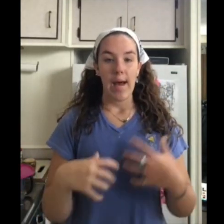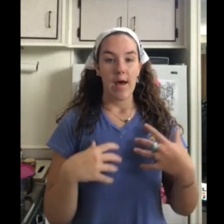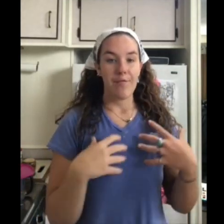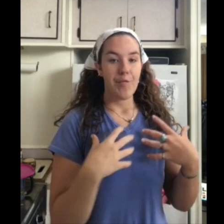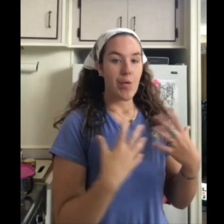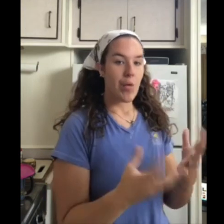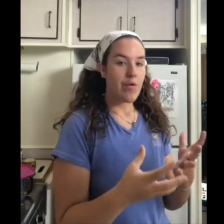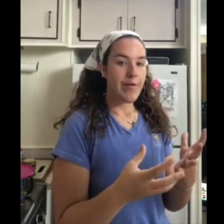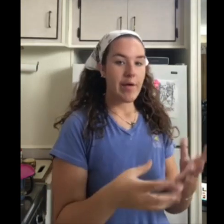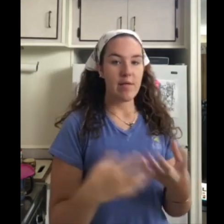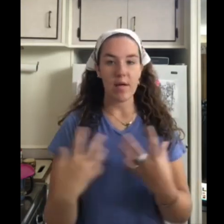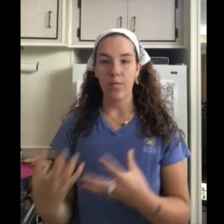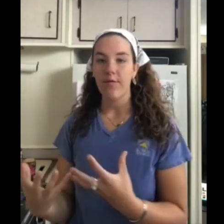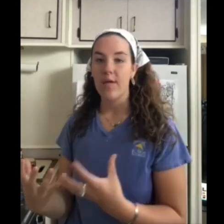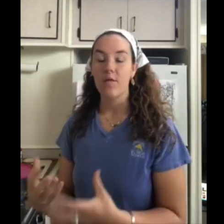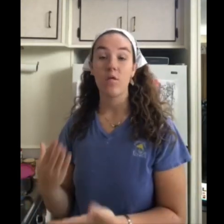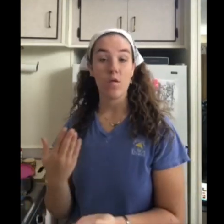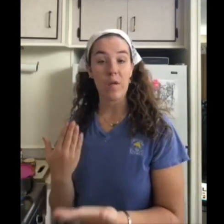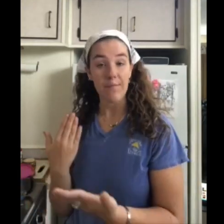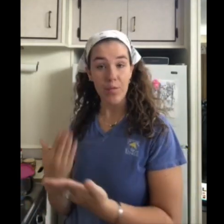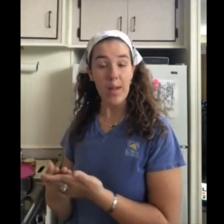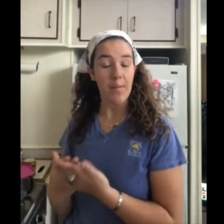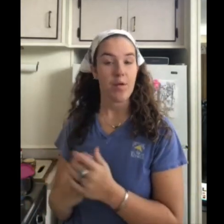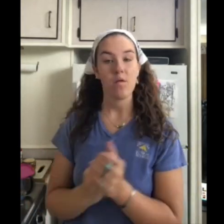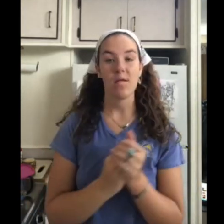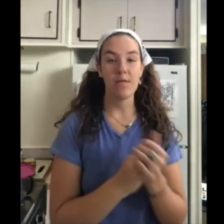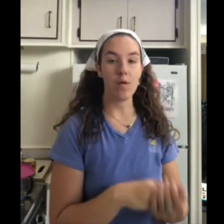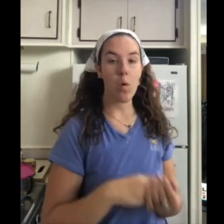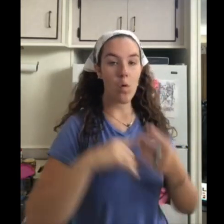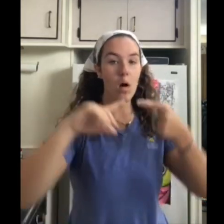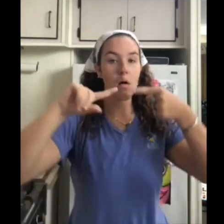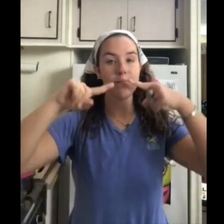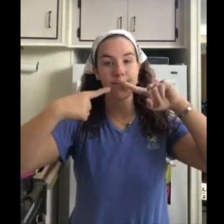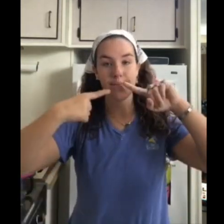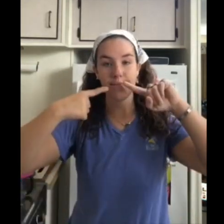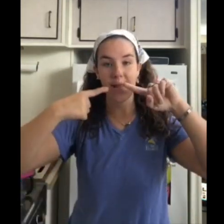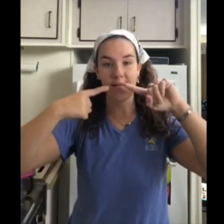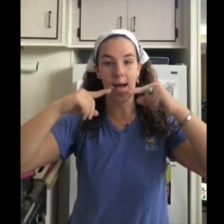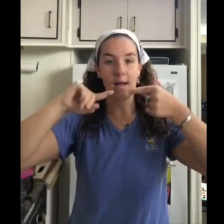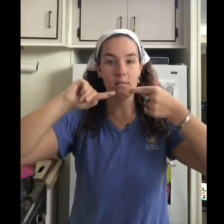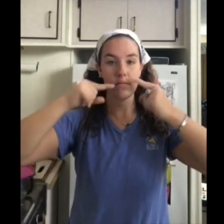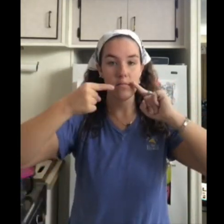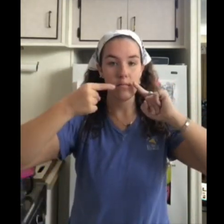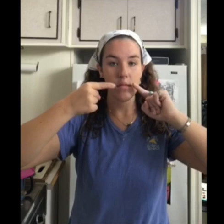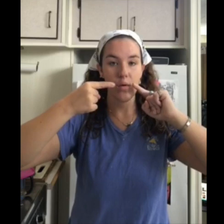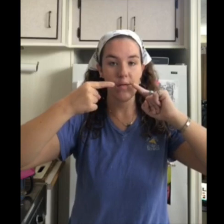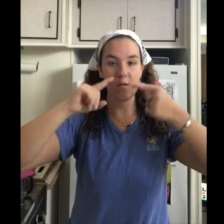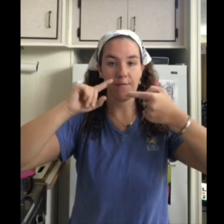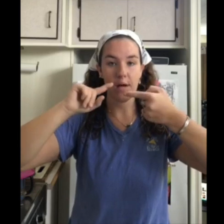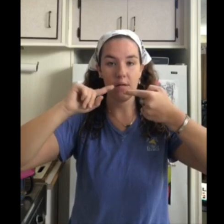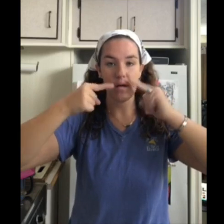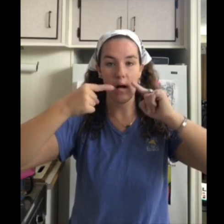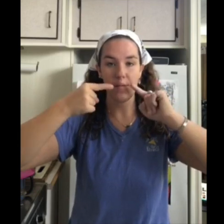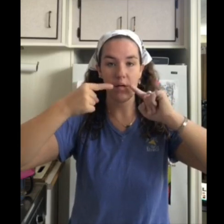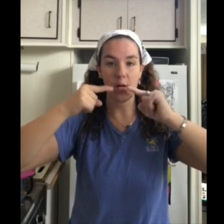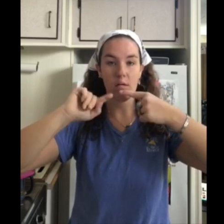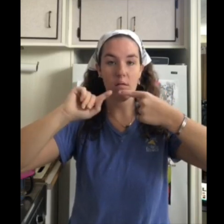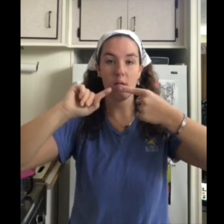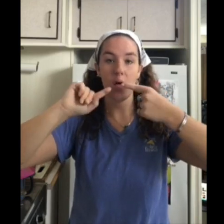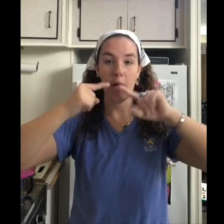have cornfields and wheat fields. There's no sign for wheat, but there's a sign for corn. It's that. Twist your fingers in opposite directions. Near